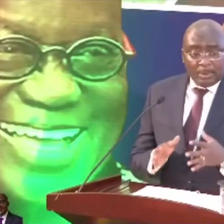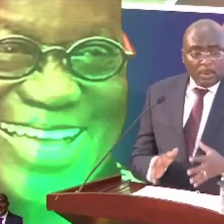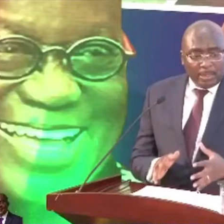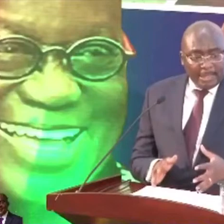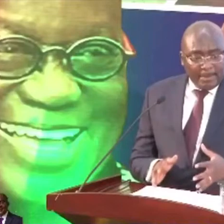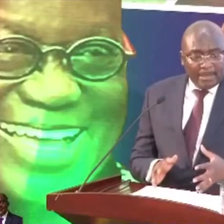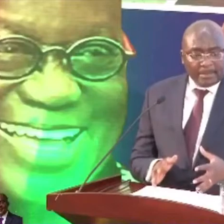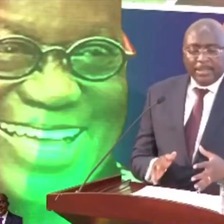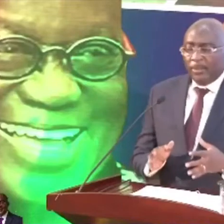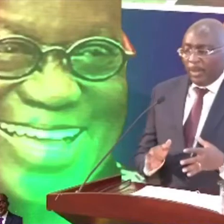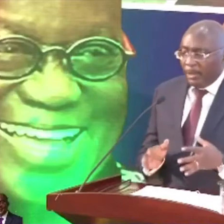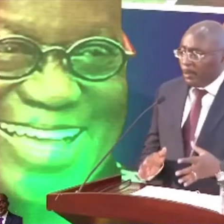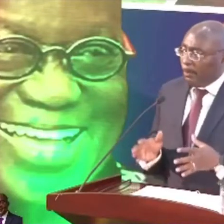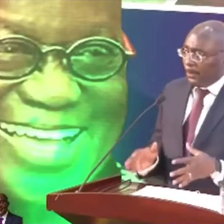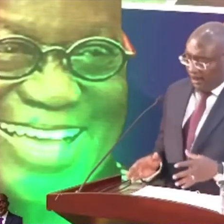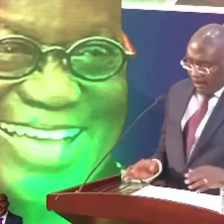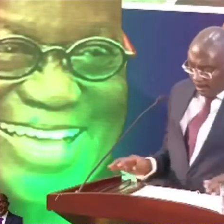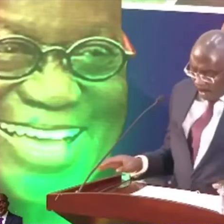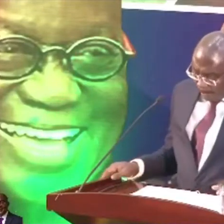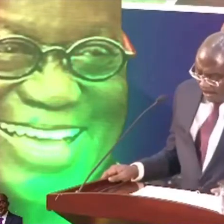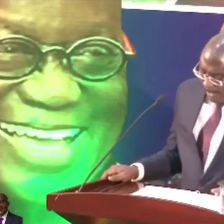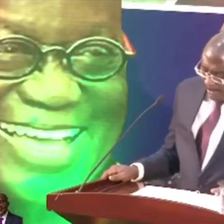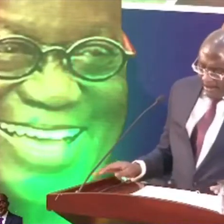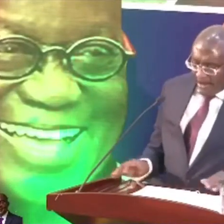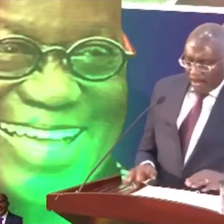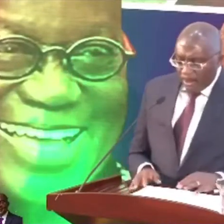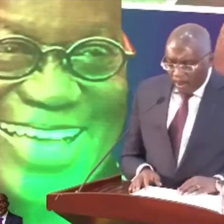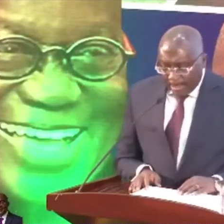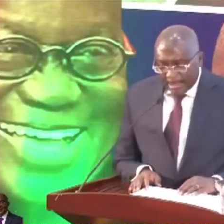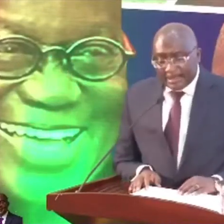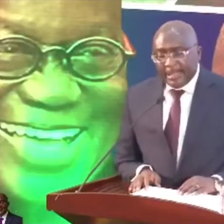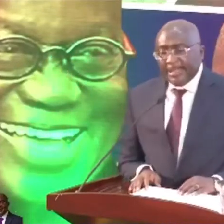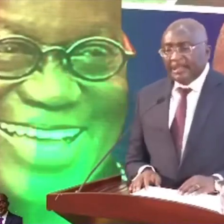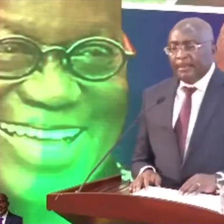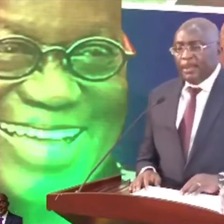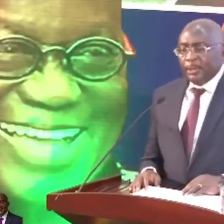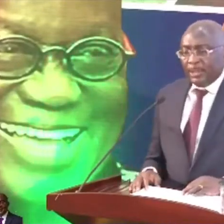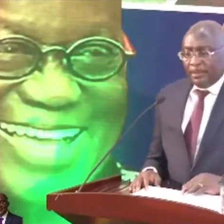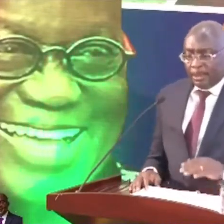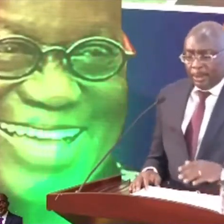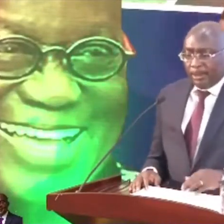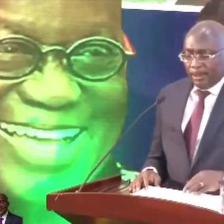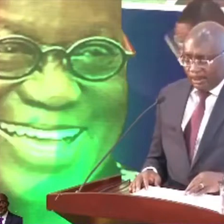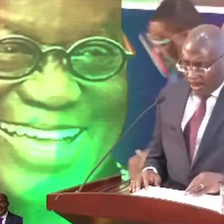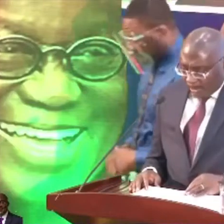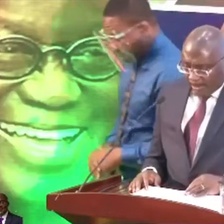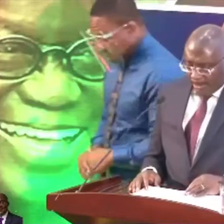we are talking about, we are going to put it on a website known as the